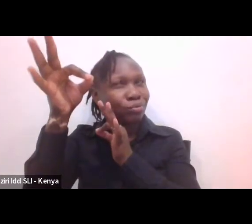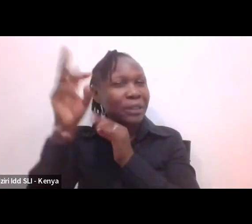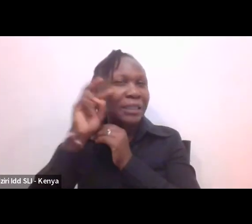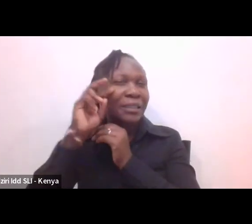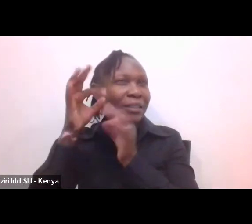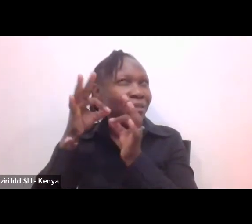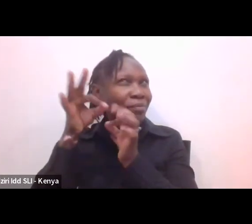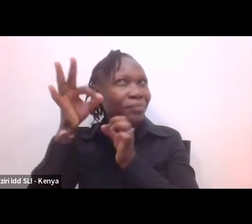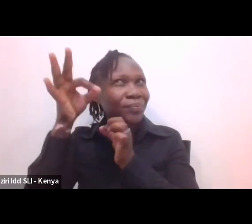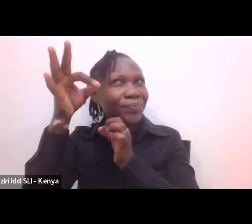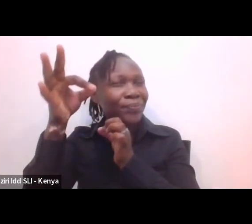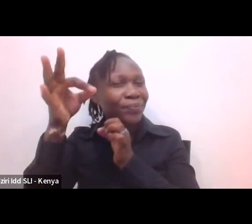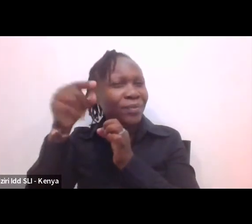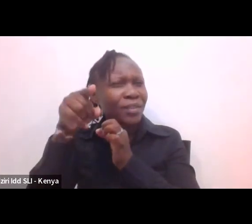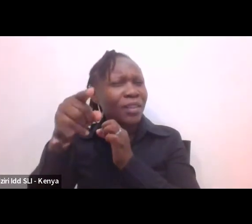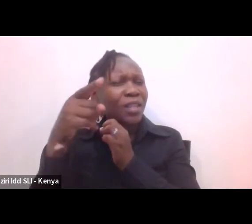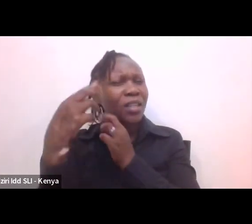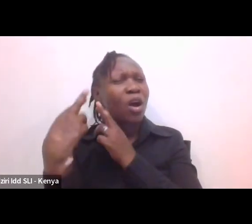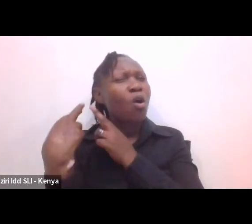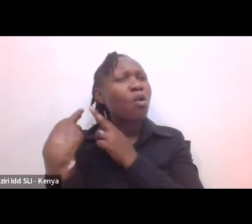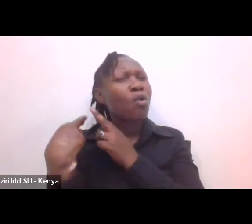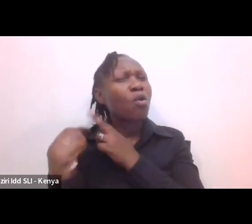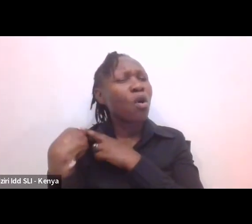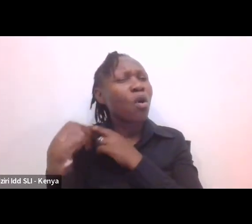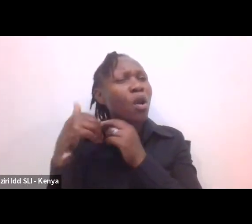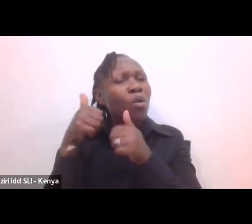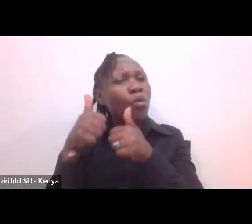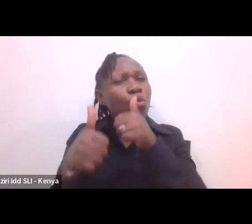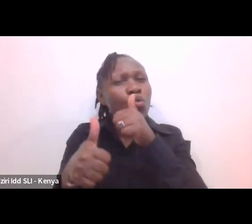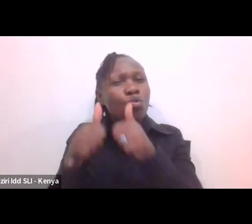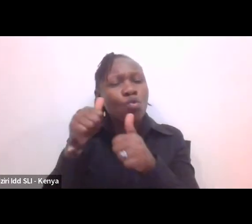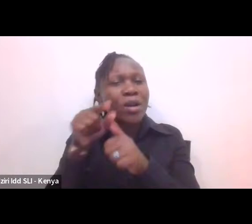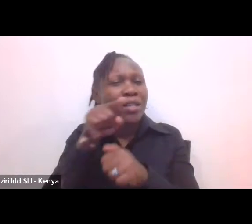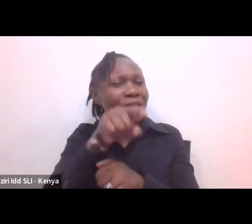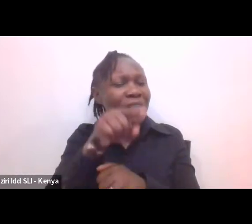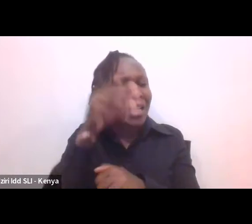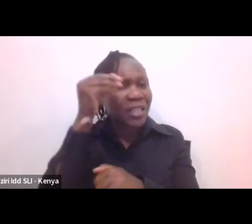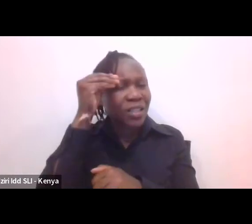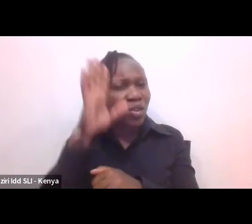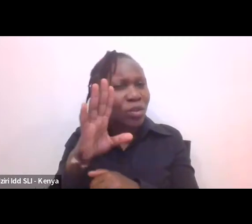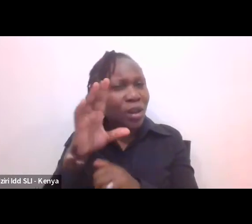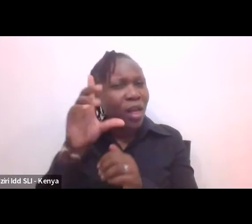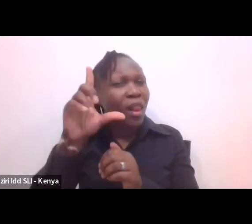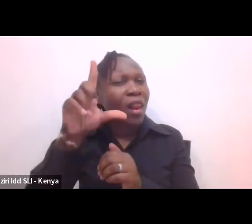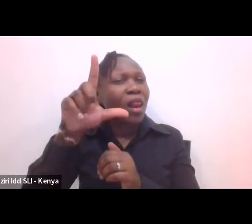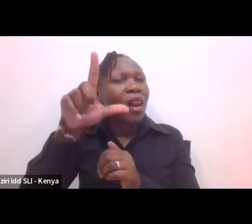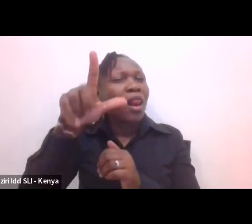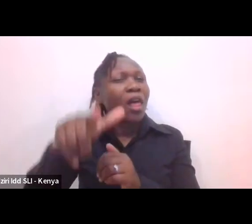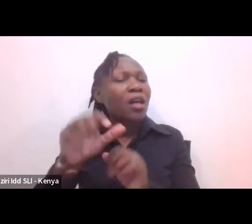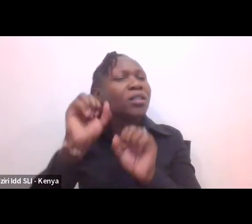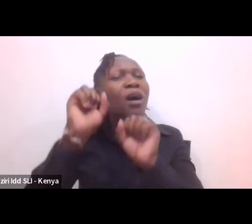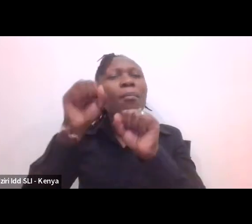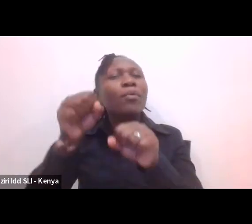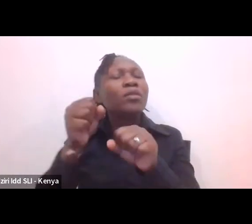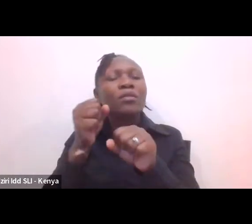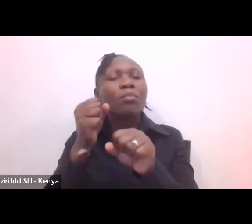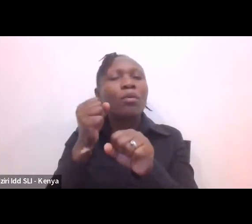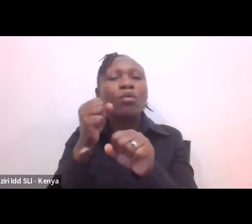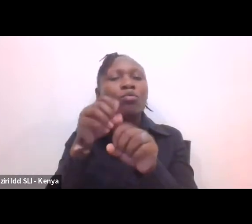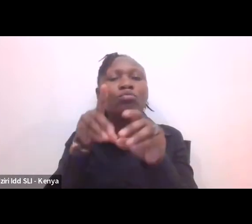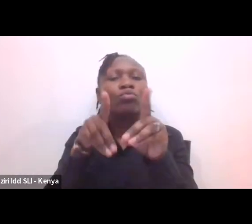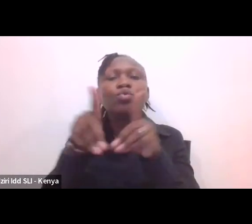in society each student should ideally be capable of filling.